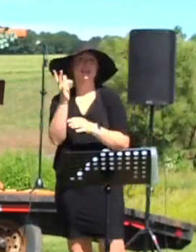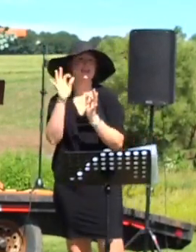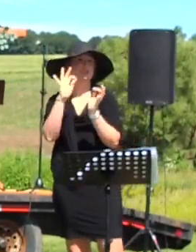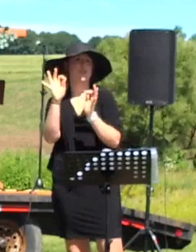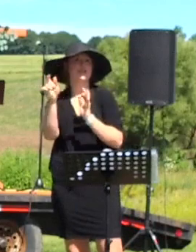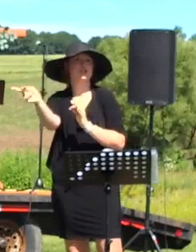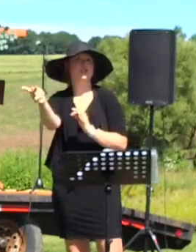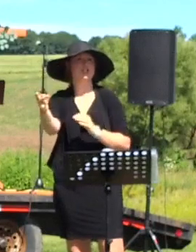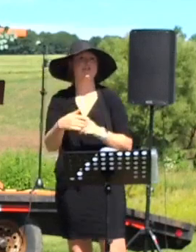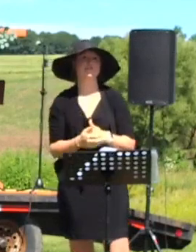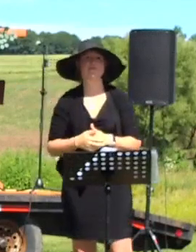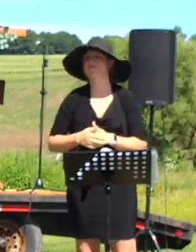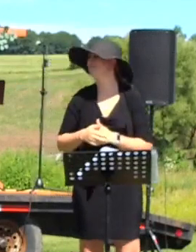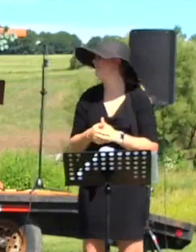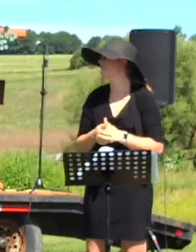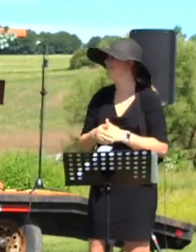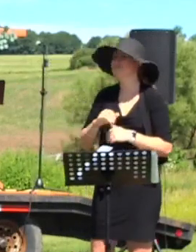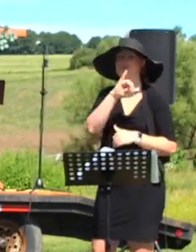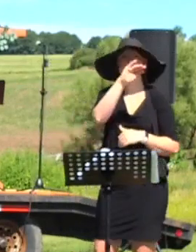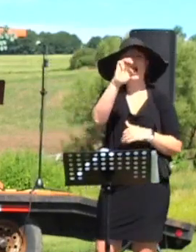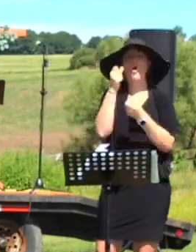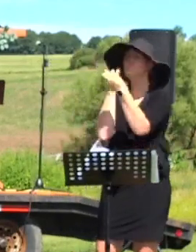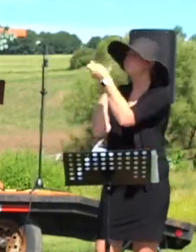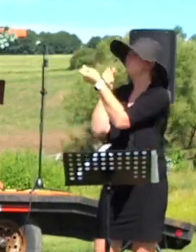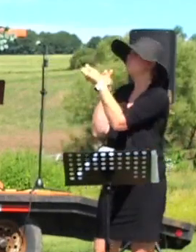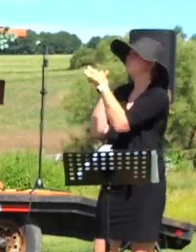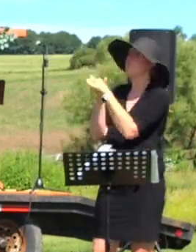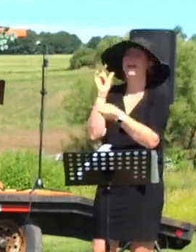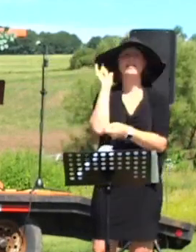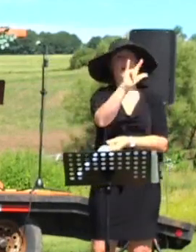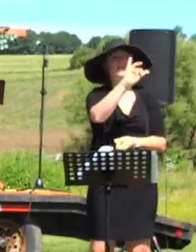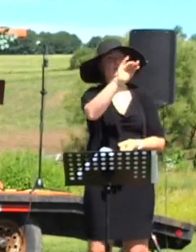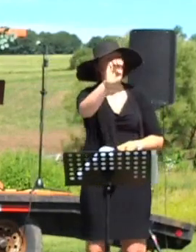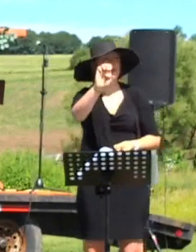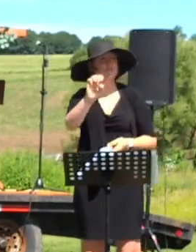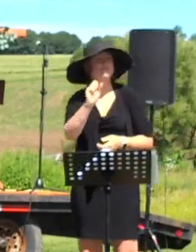distractions. I love you, Joe. I love you, Joe. So, anyway, so